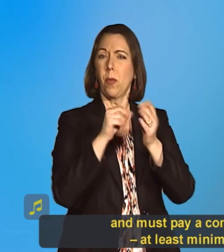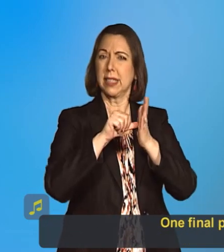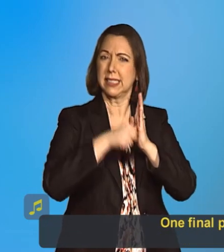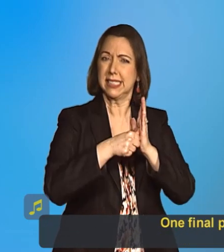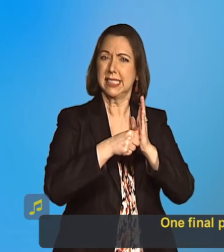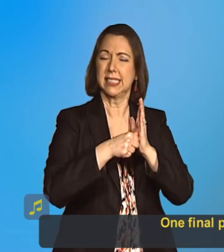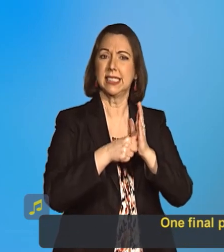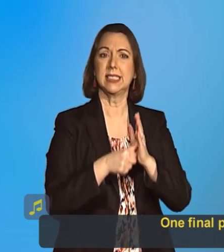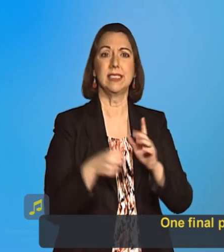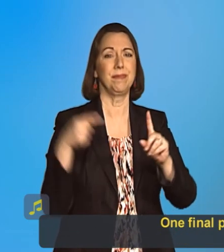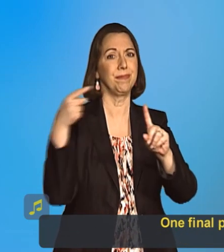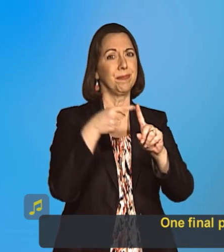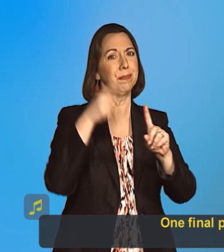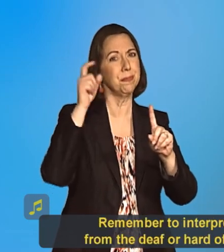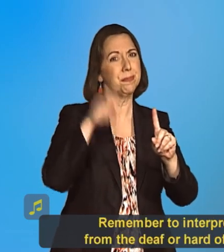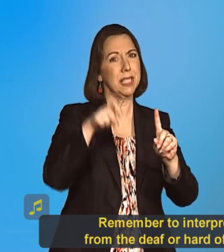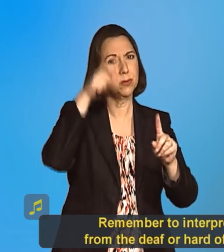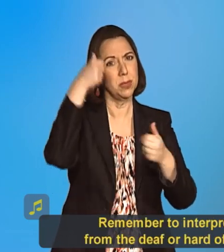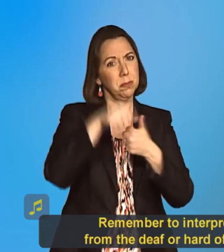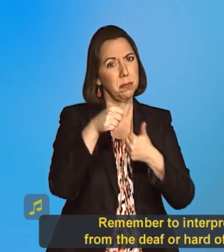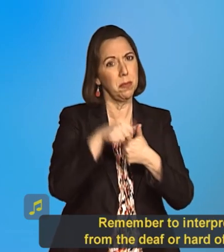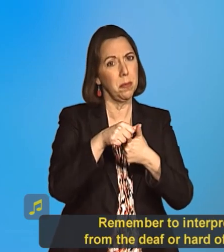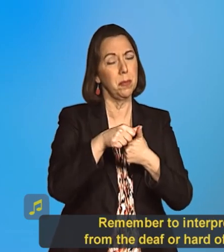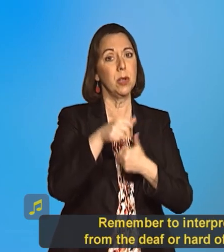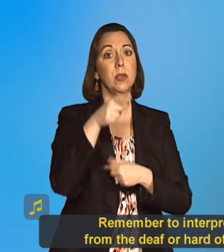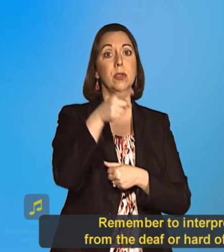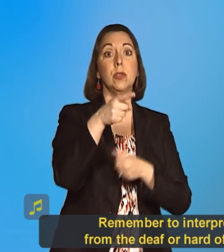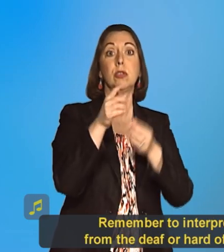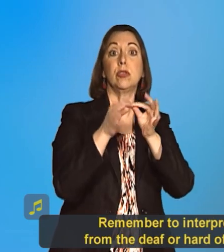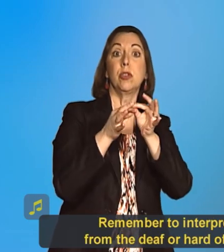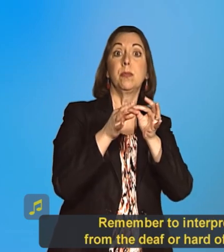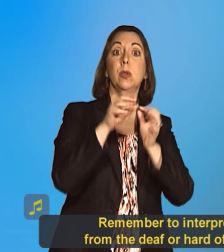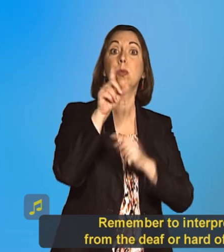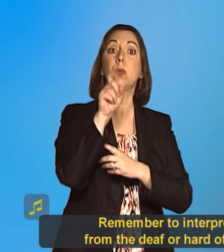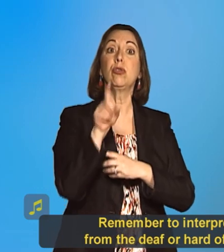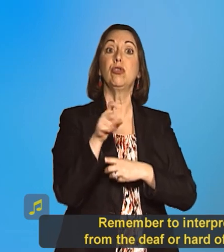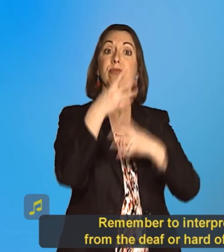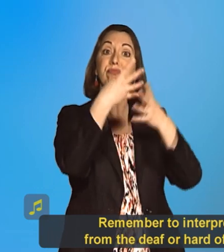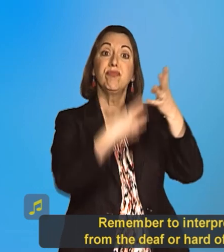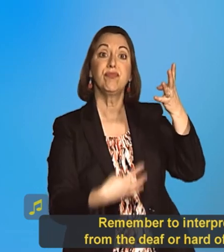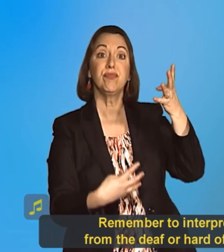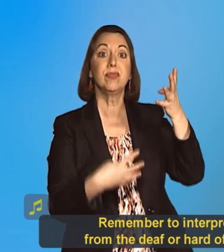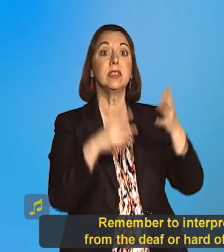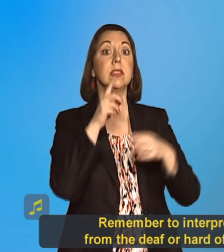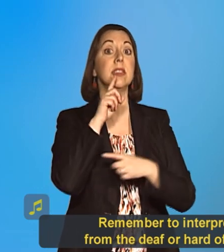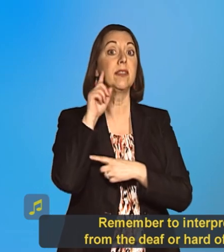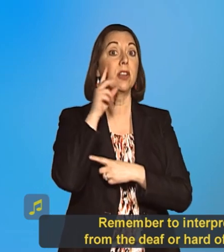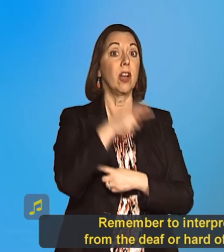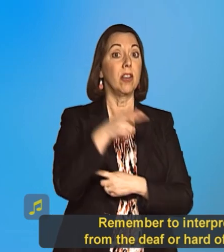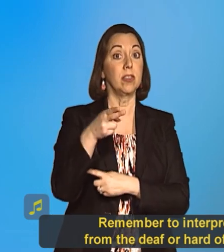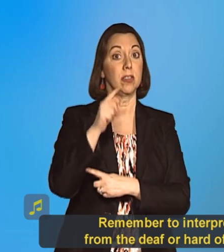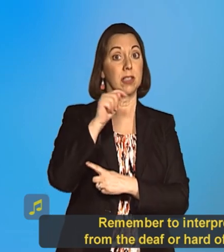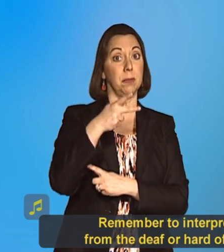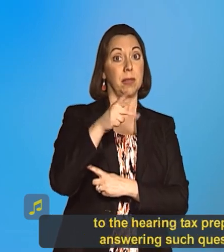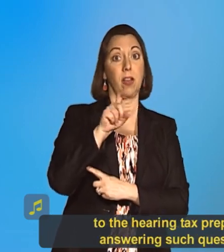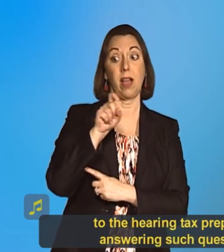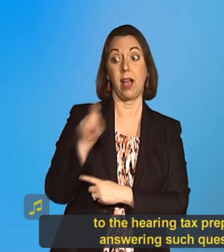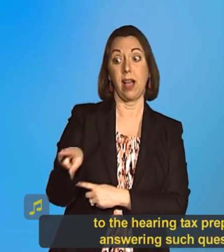One final point. Remember to interpret all questions from the deaf or hard of hearing taxpayer to the hearing